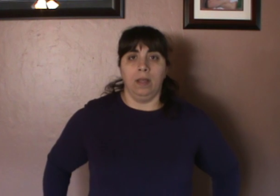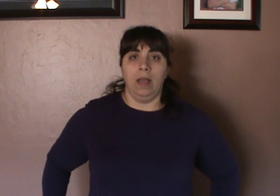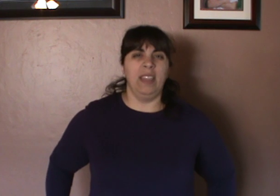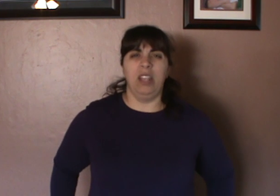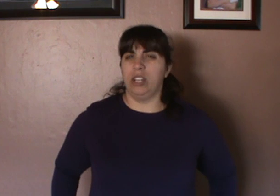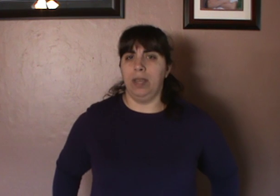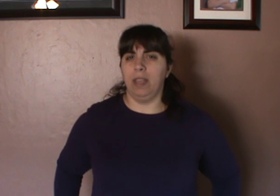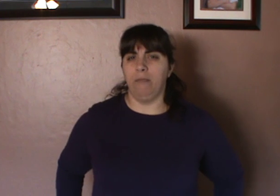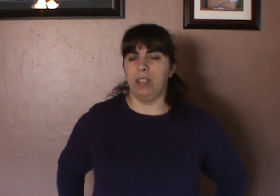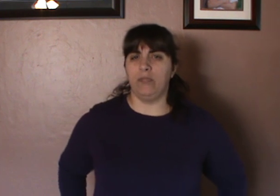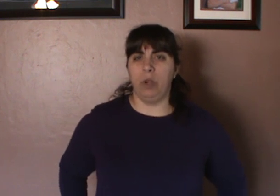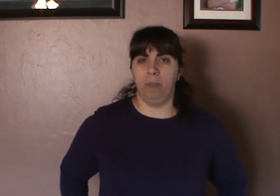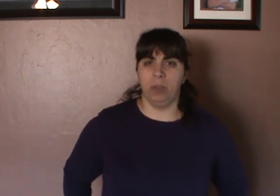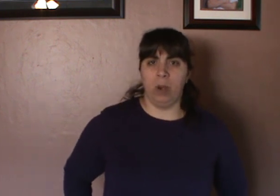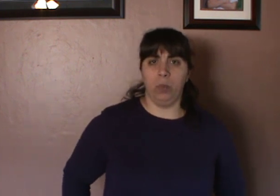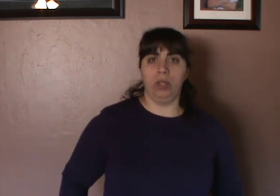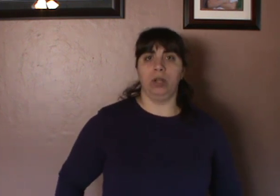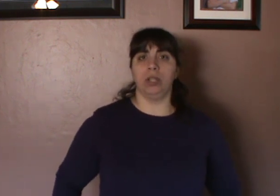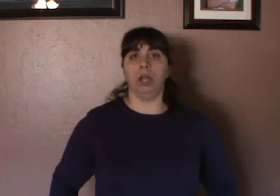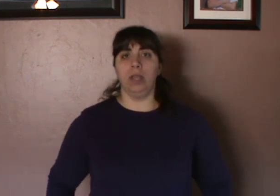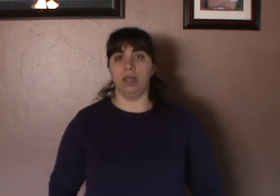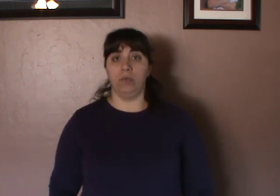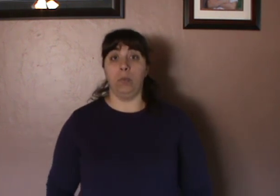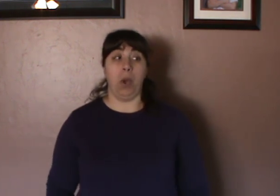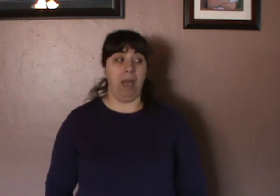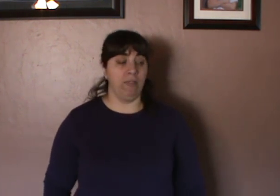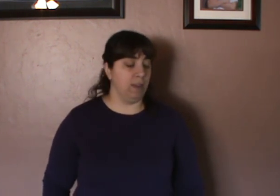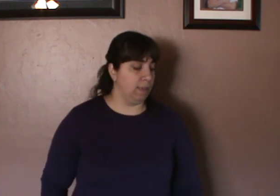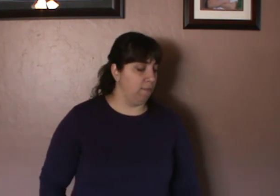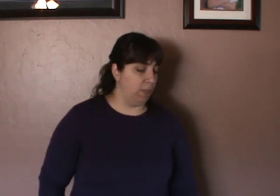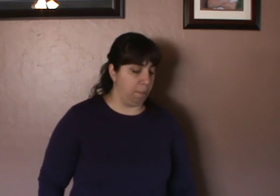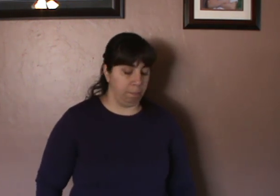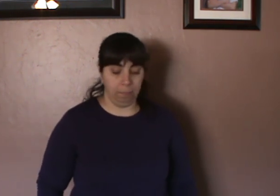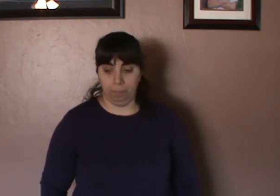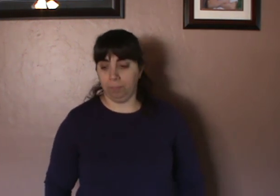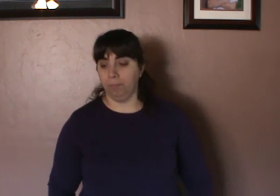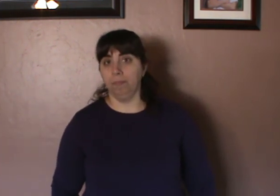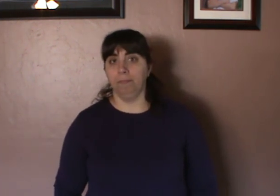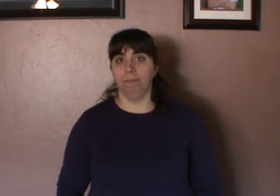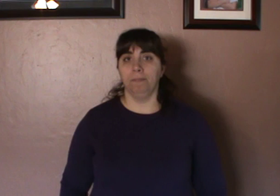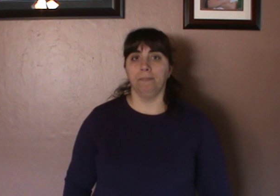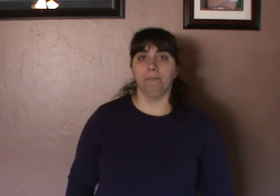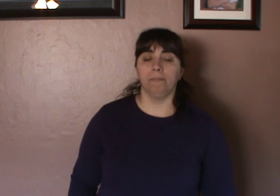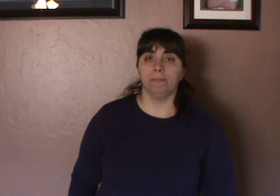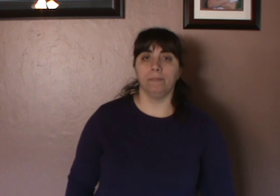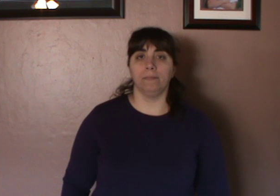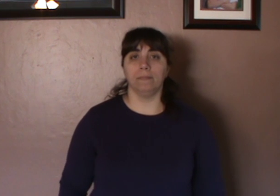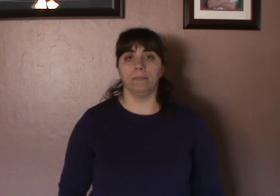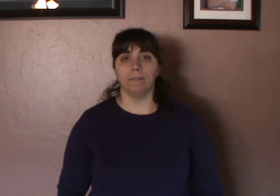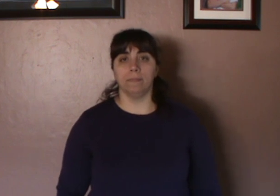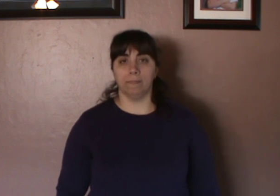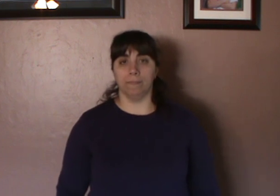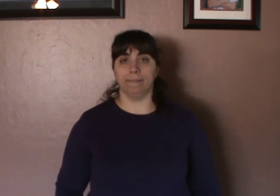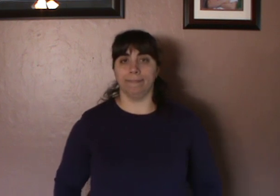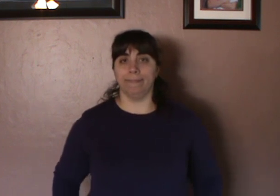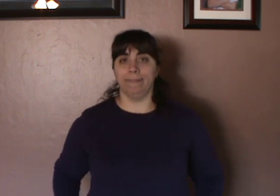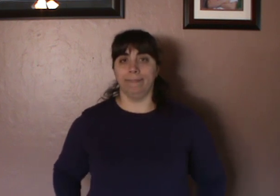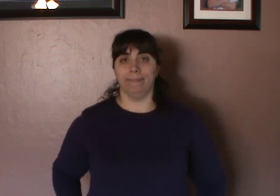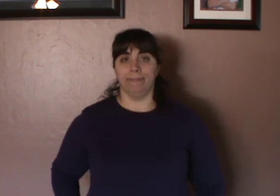And there's nothing for this part when they're talking because we won't have anything for that. You really don't have to do that. I know.